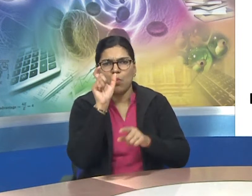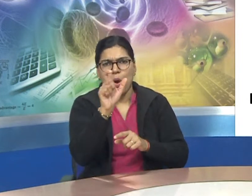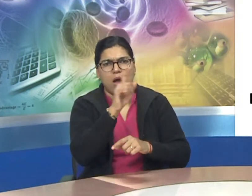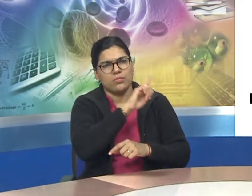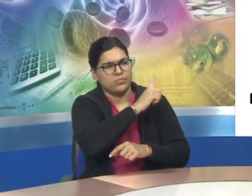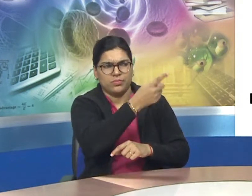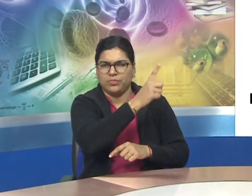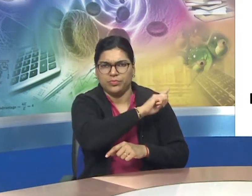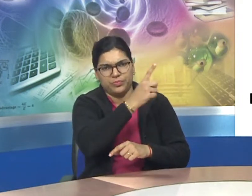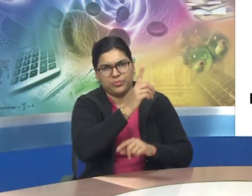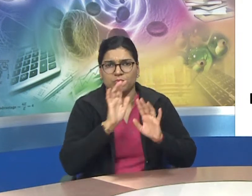Electricity.